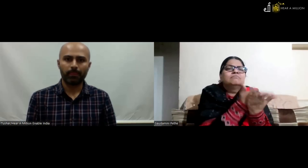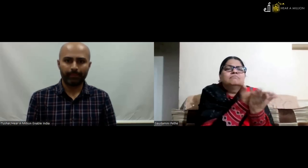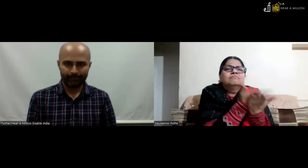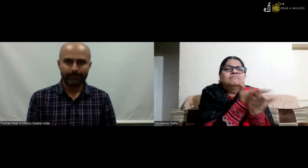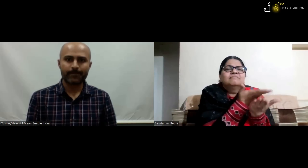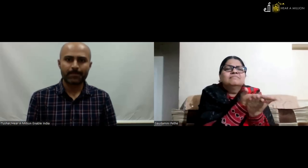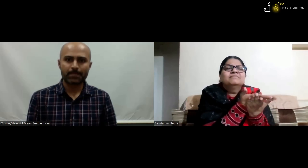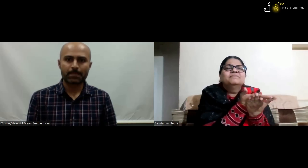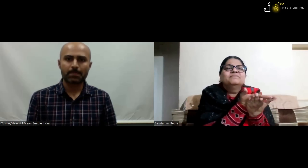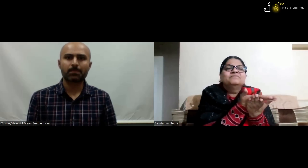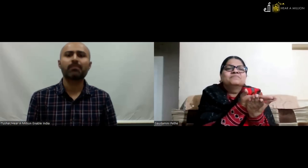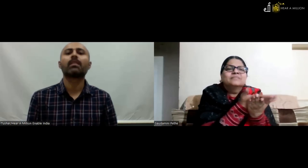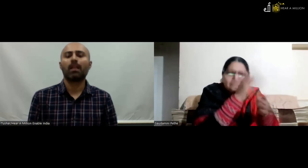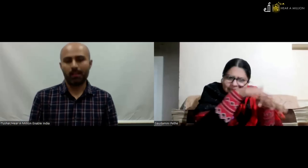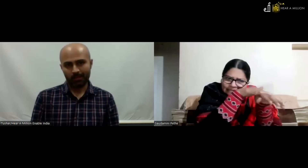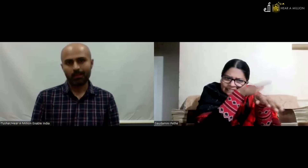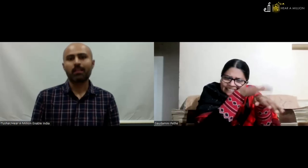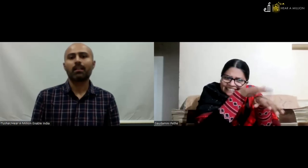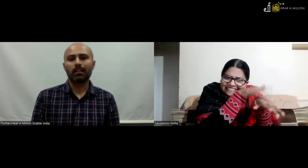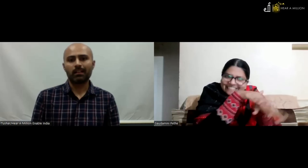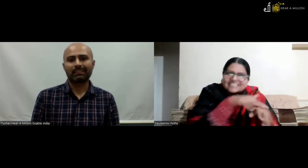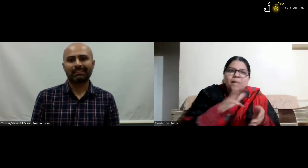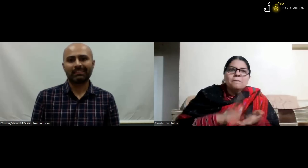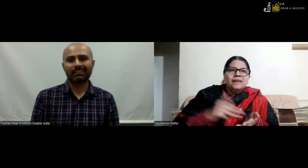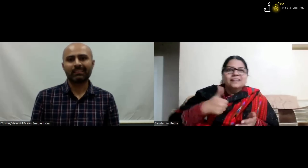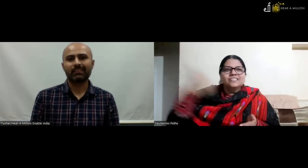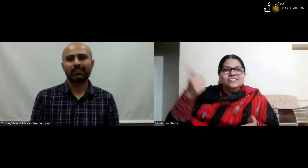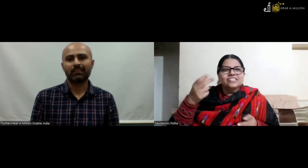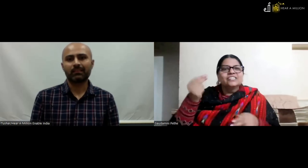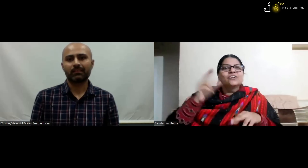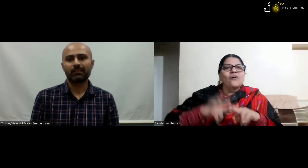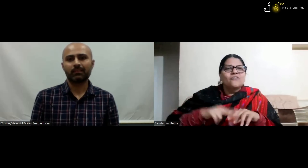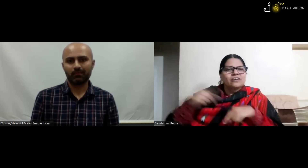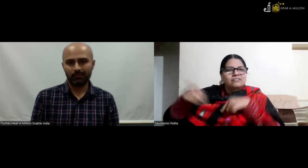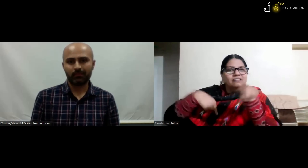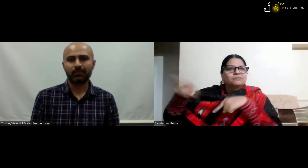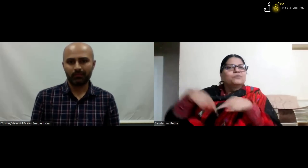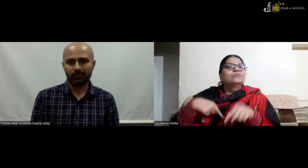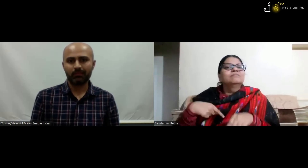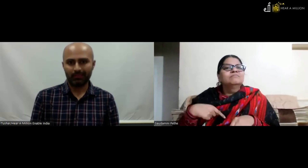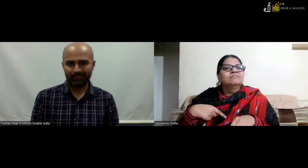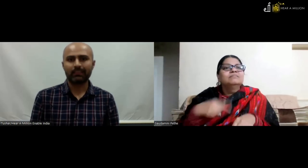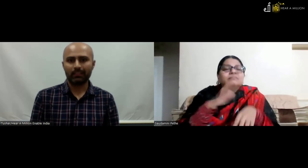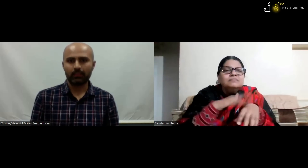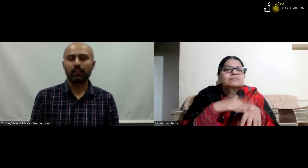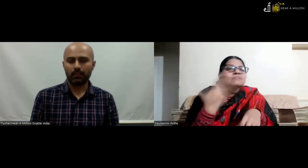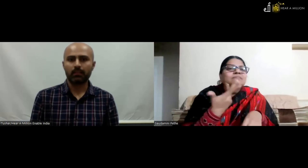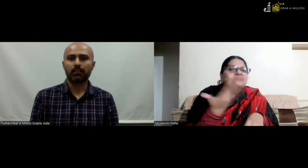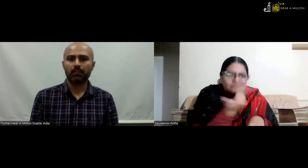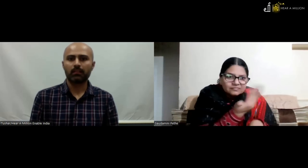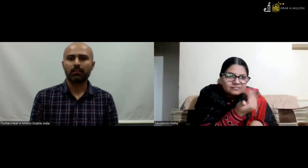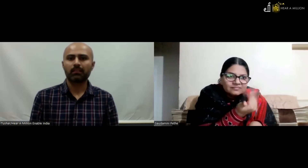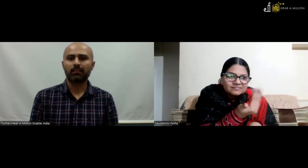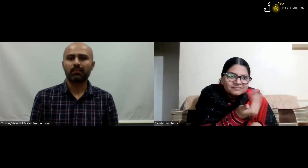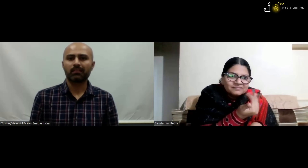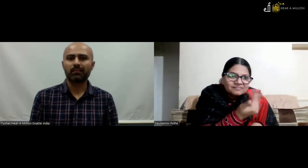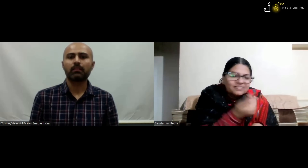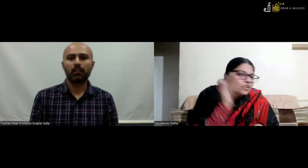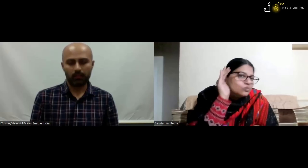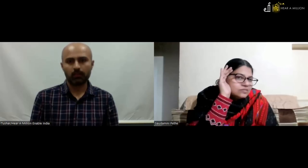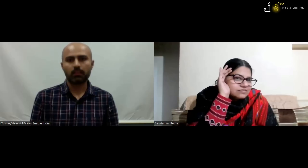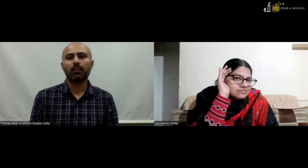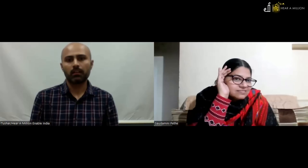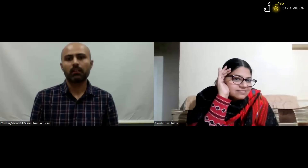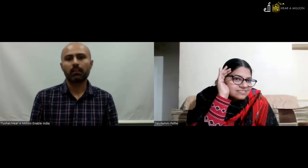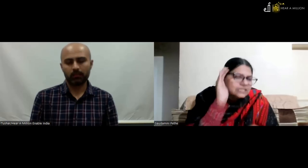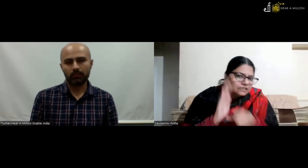people. And you can also file the RTI. And you can, ask the Ministry of Transport also, you can file the